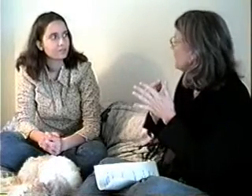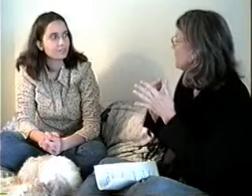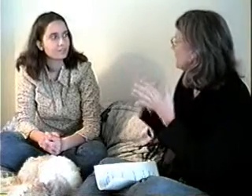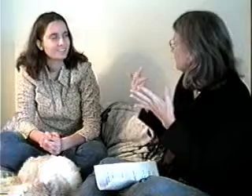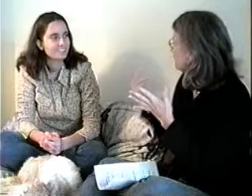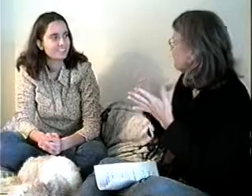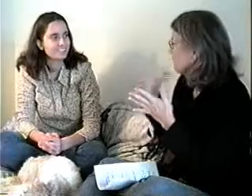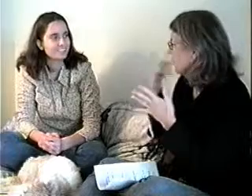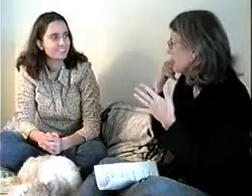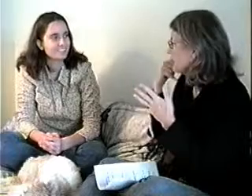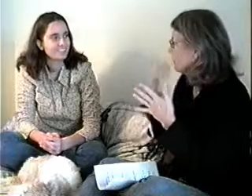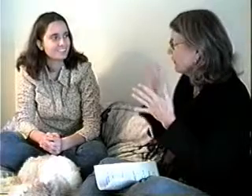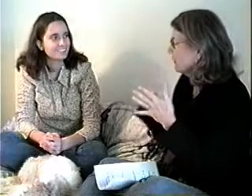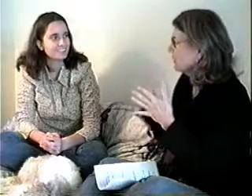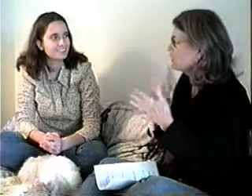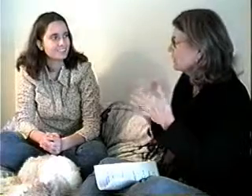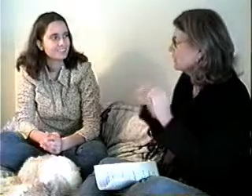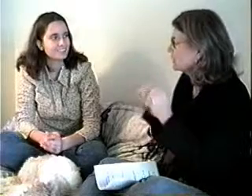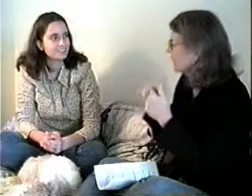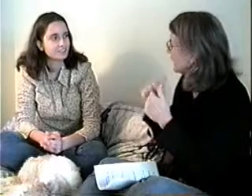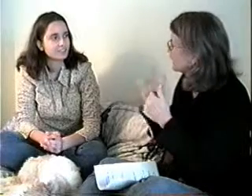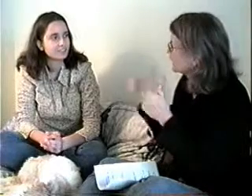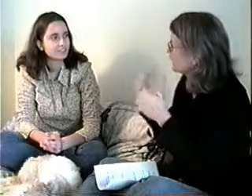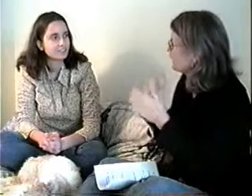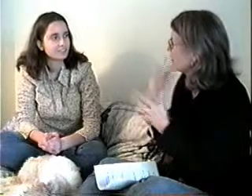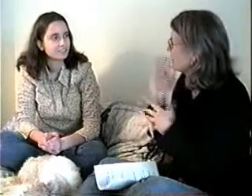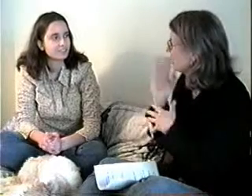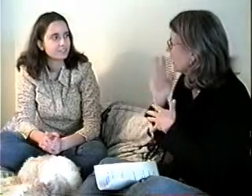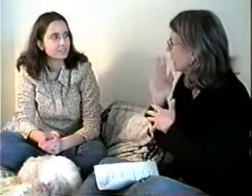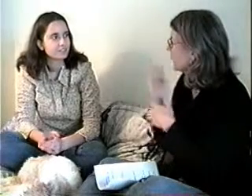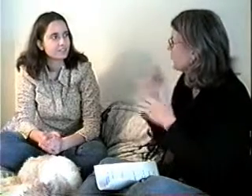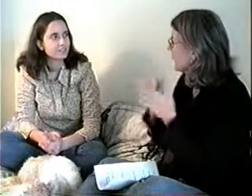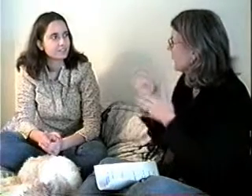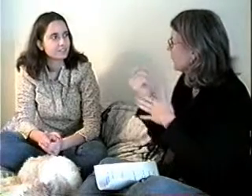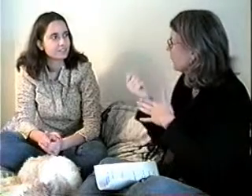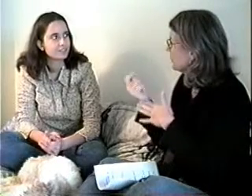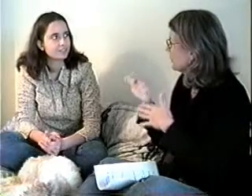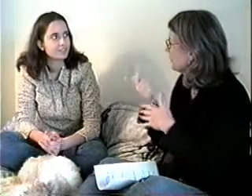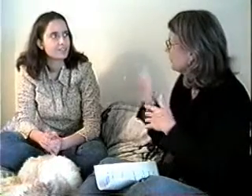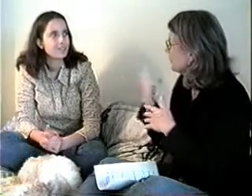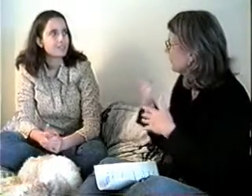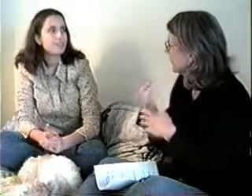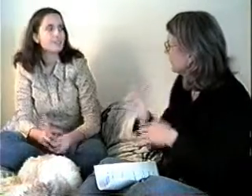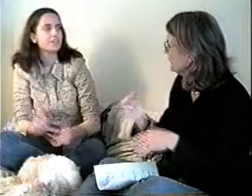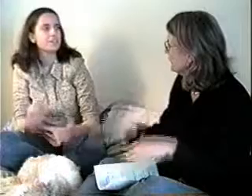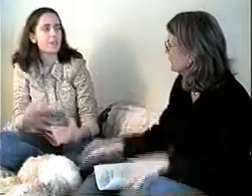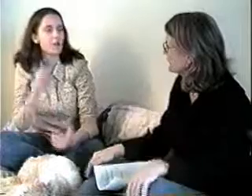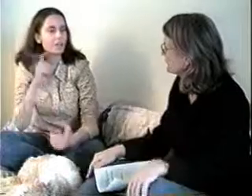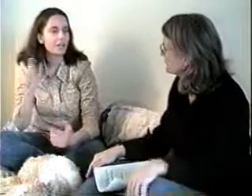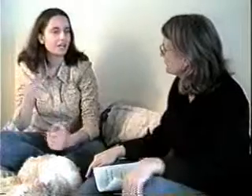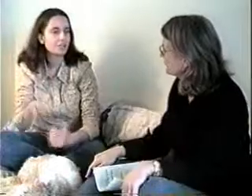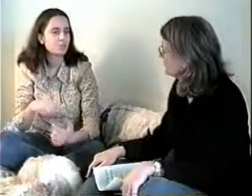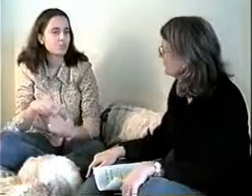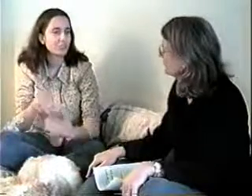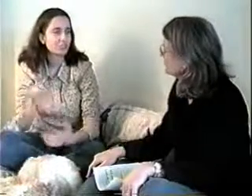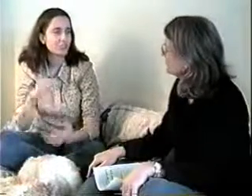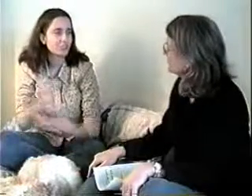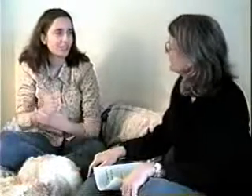things really changed. Can you, like, talk about that a little bit for them? Yeah, because when you're in third